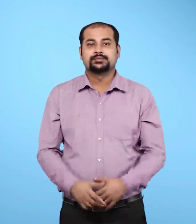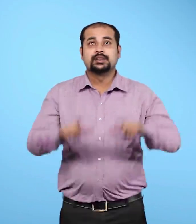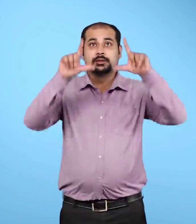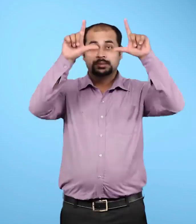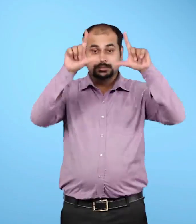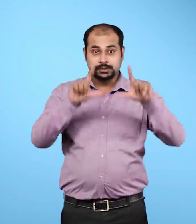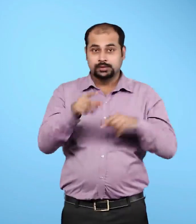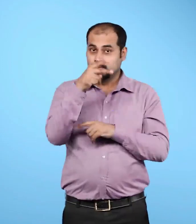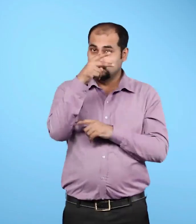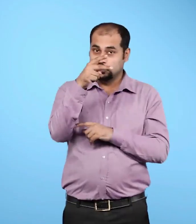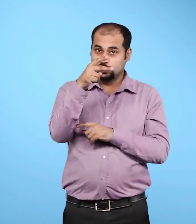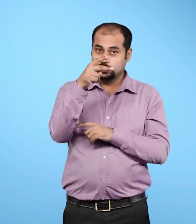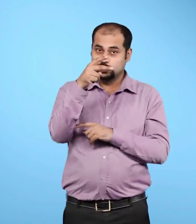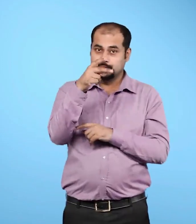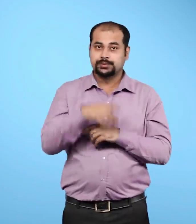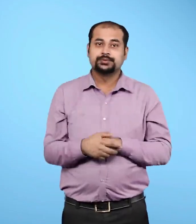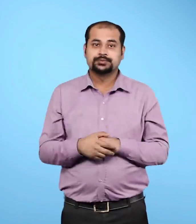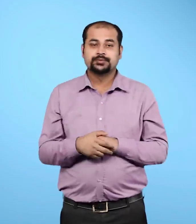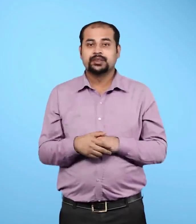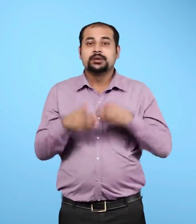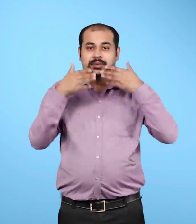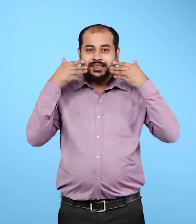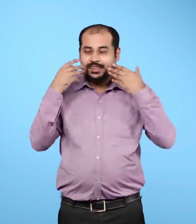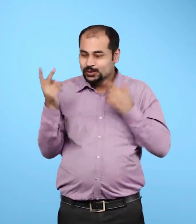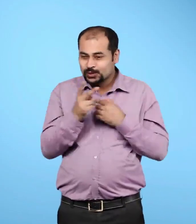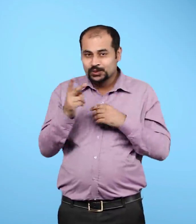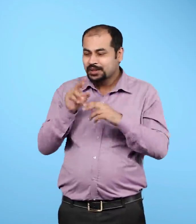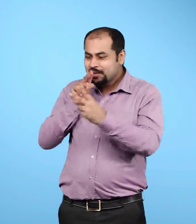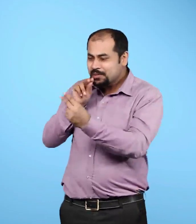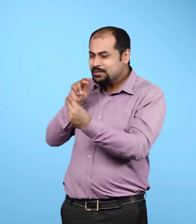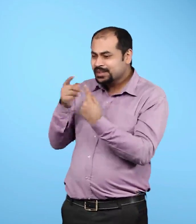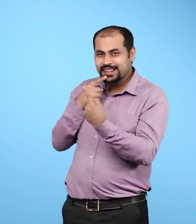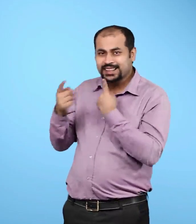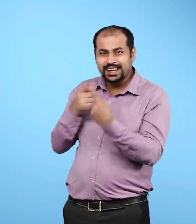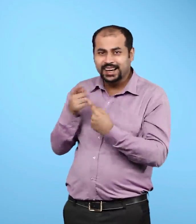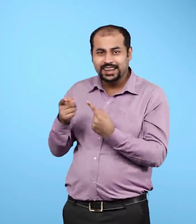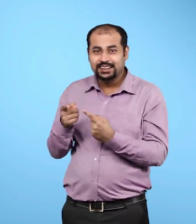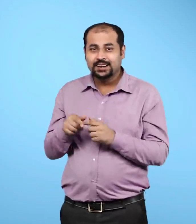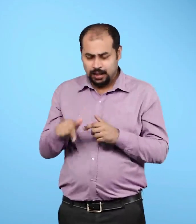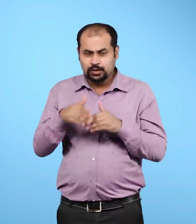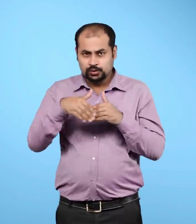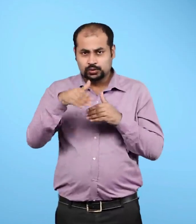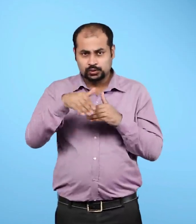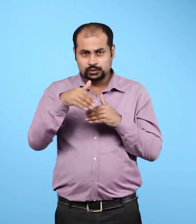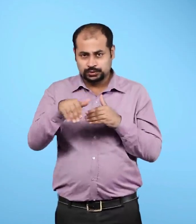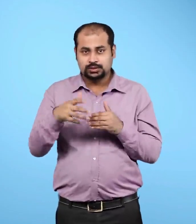This page has 2 pictures, and the conversation of 2 cats from previous page